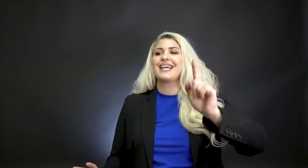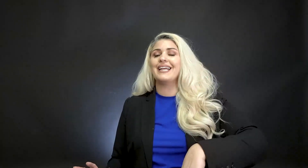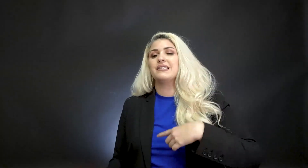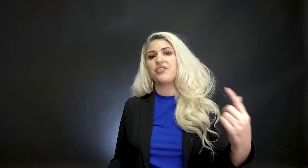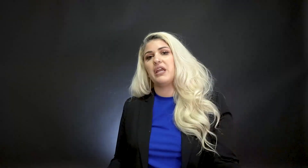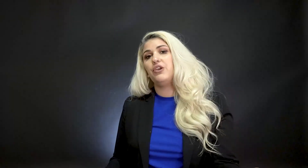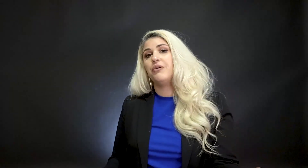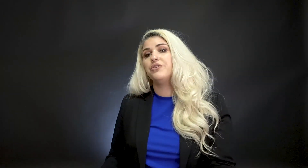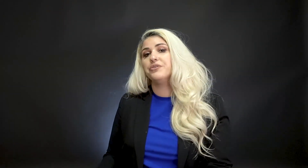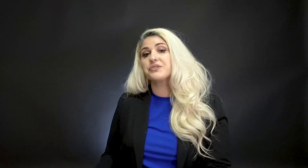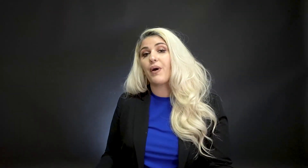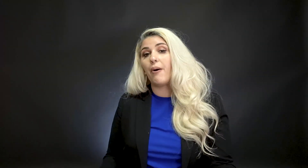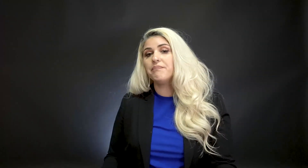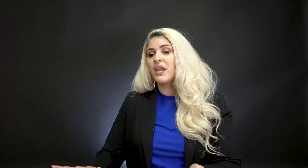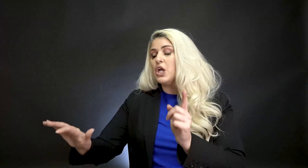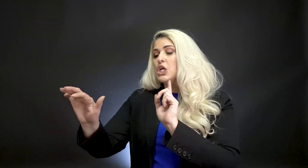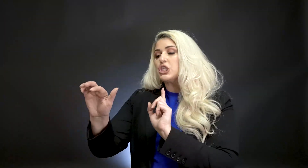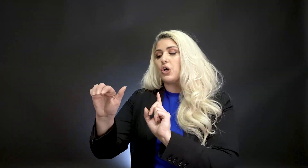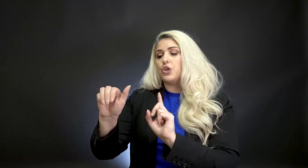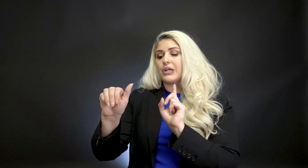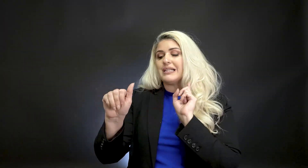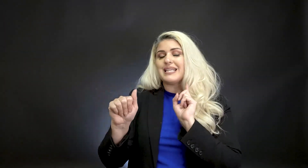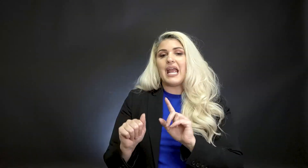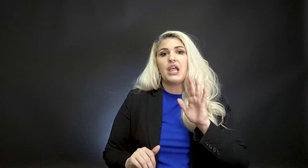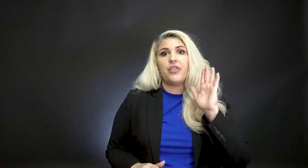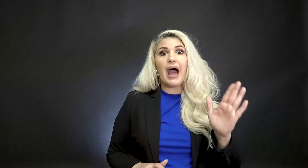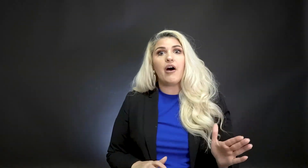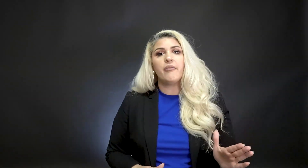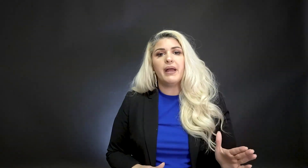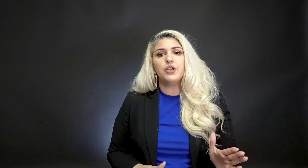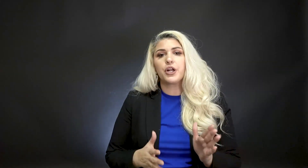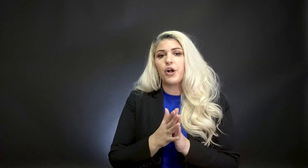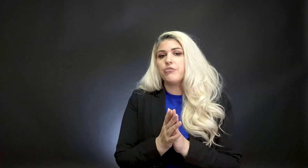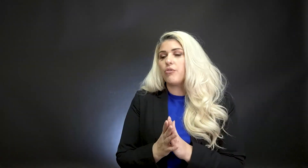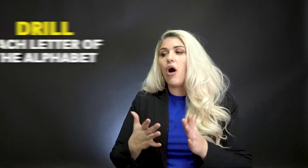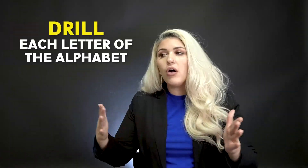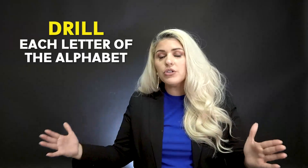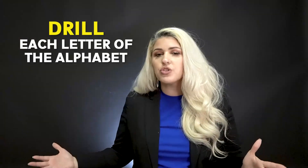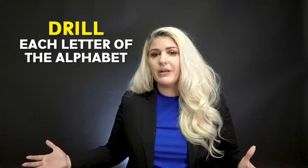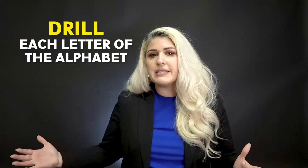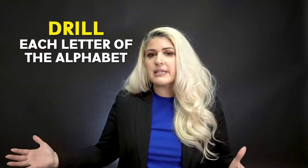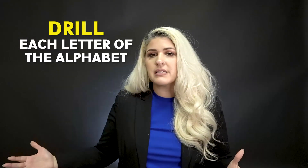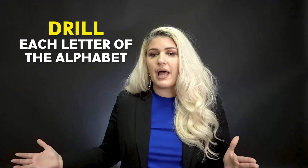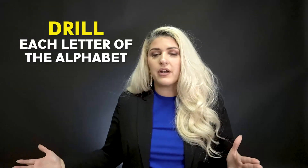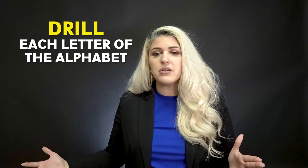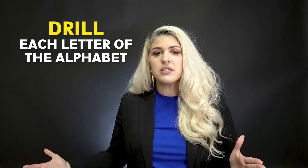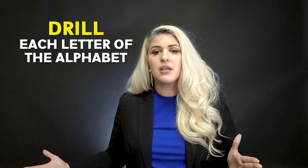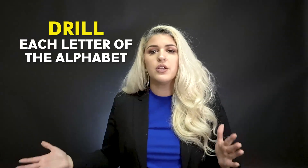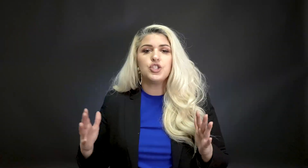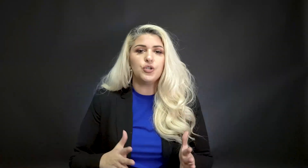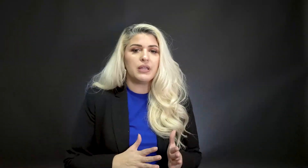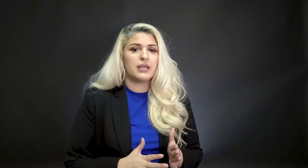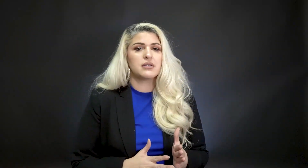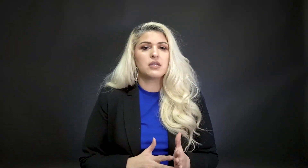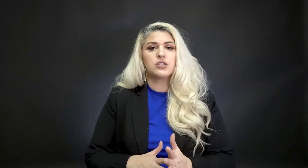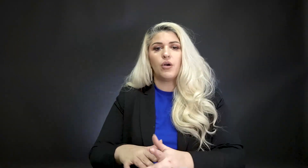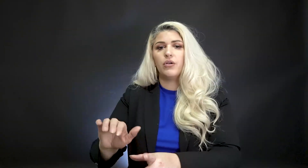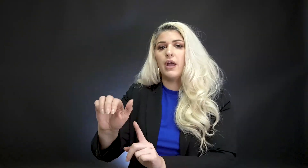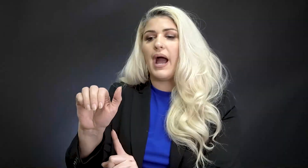second thing you can do as well. So you're going to take the alphabet. You're going to go through all 26 letters doing this. So how you